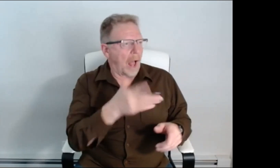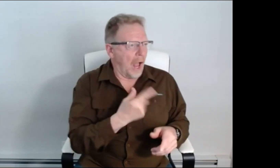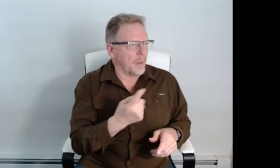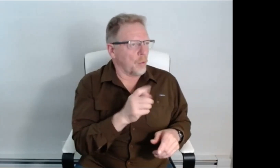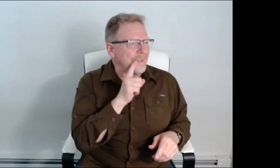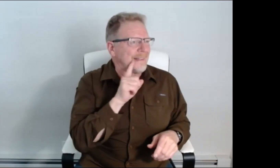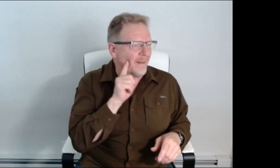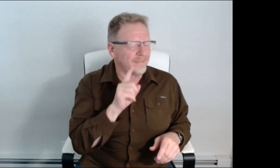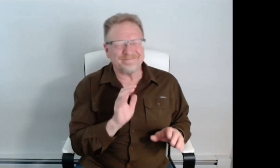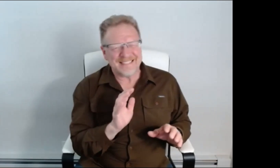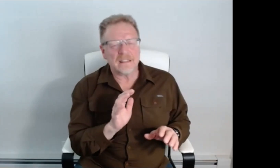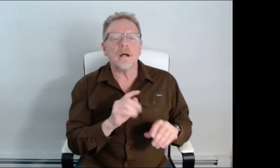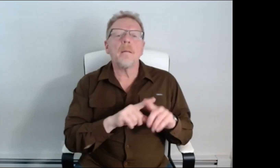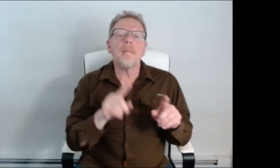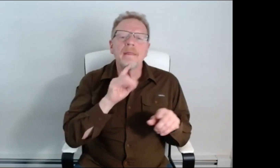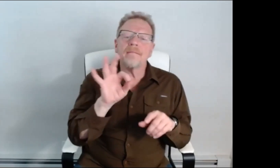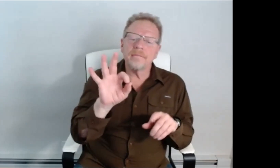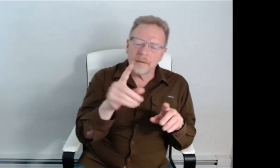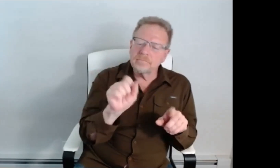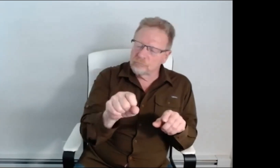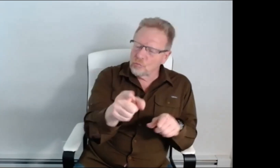So I think that the fact that we're having it on